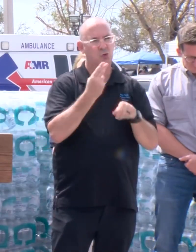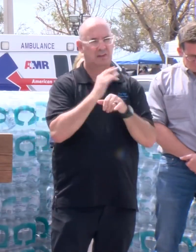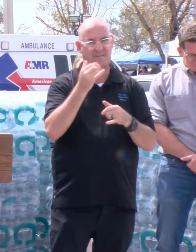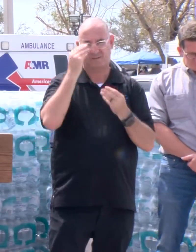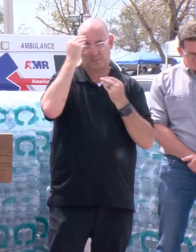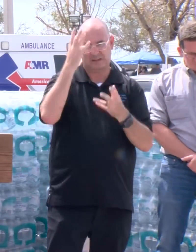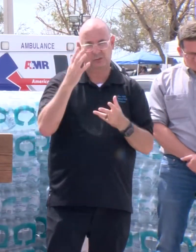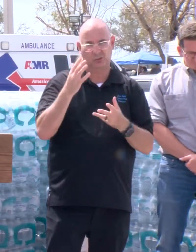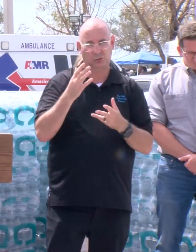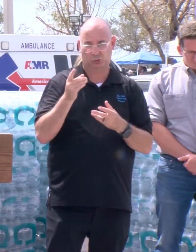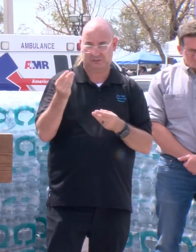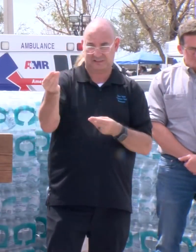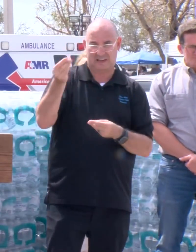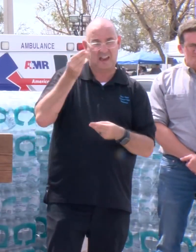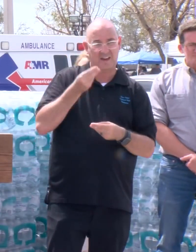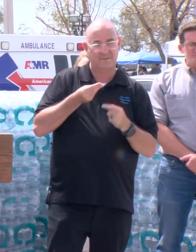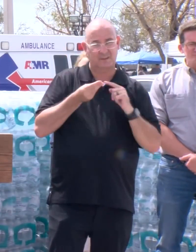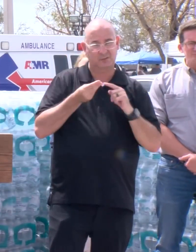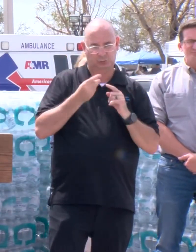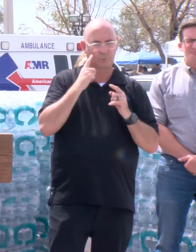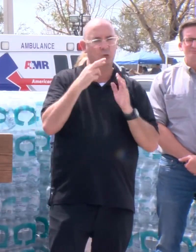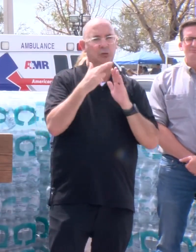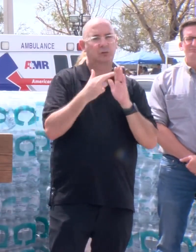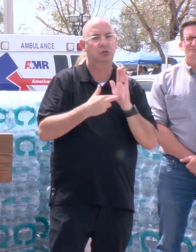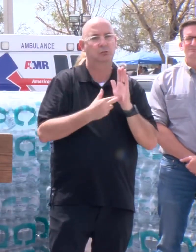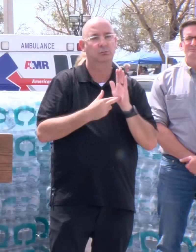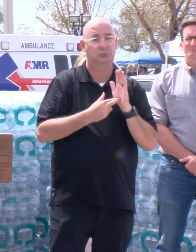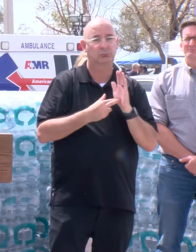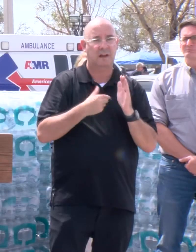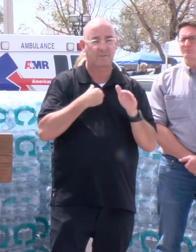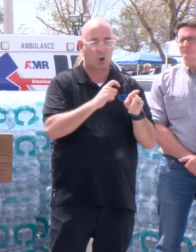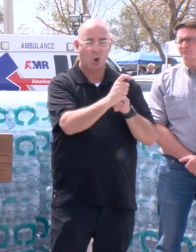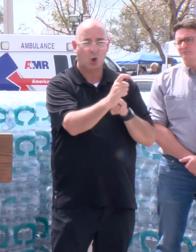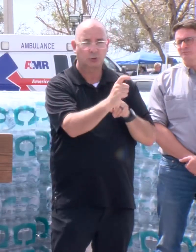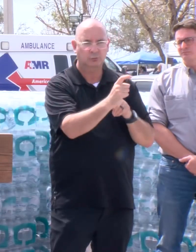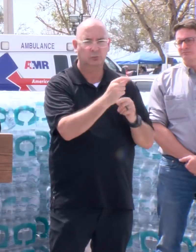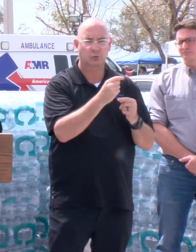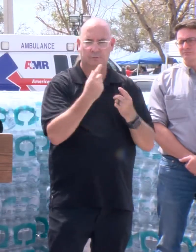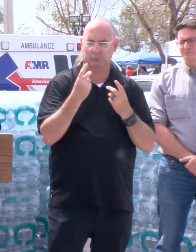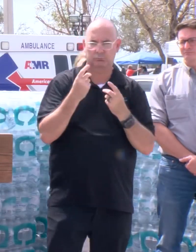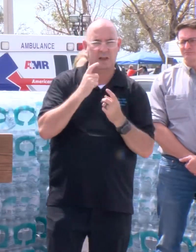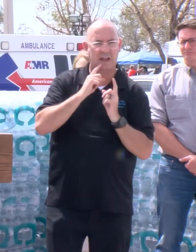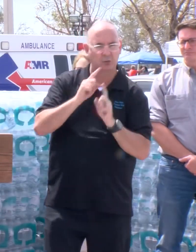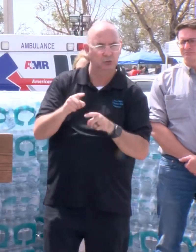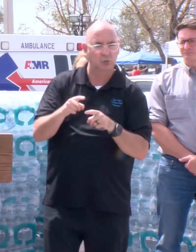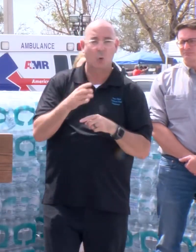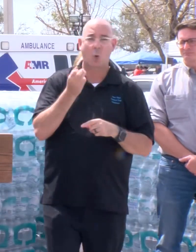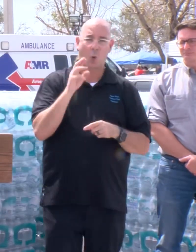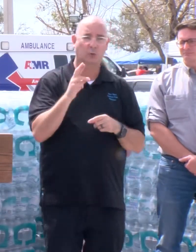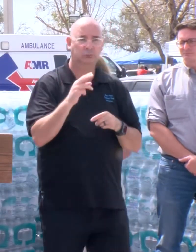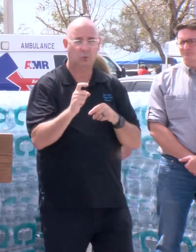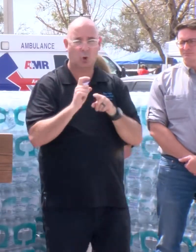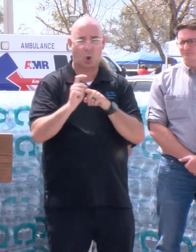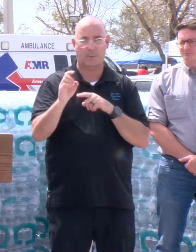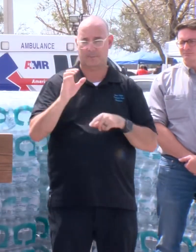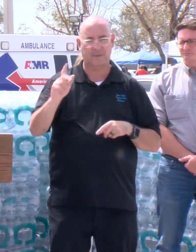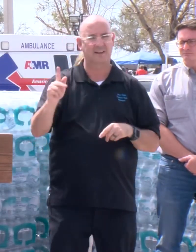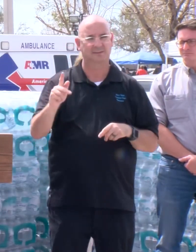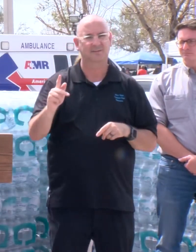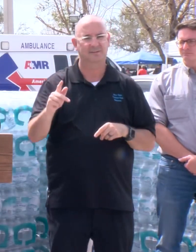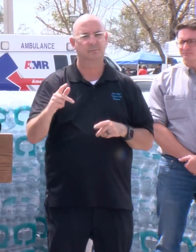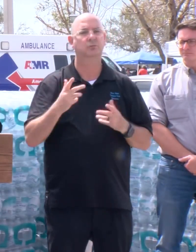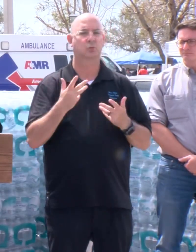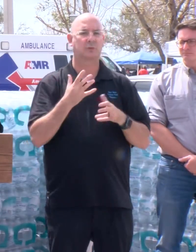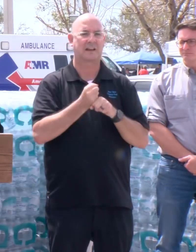intake. Please make sure you return those phone calls. Please make sure that you follow up on that information so that we can get you into some type of temporary